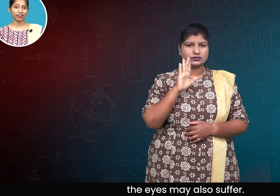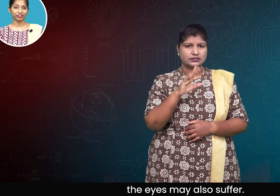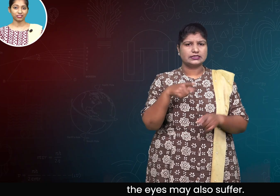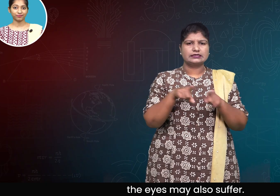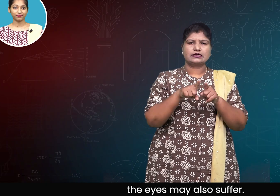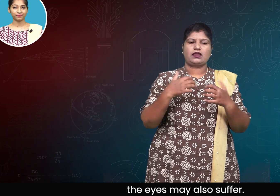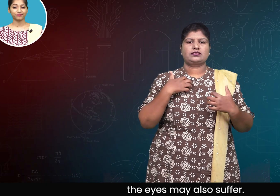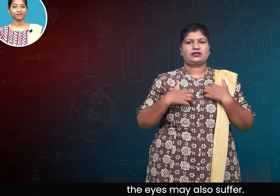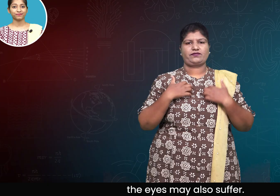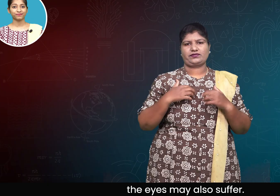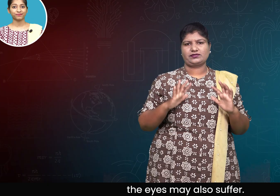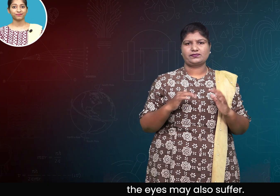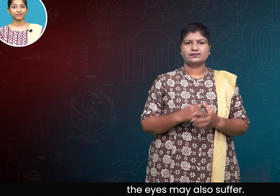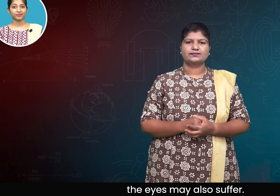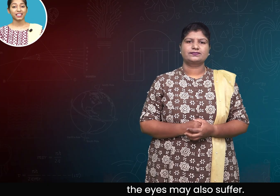also suffer.